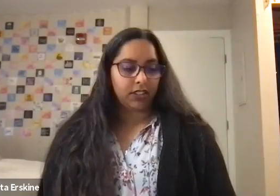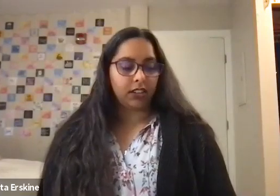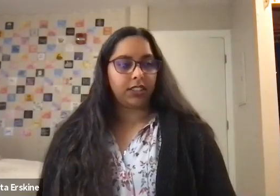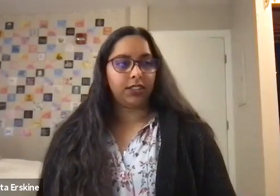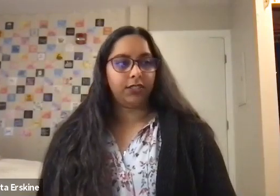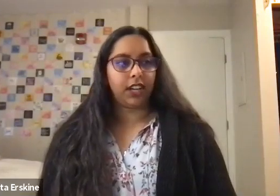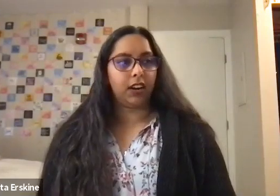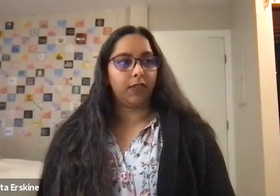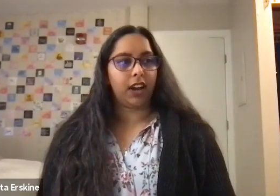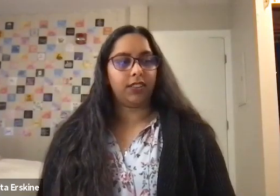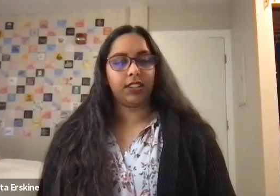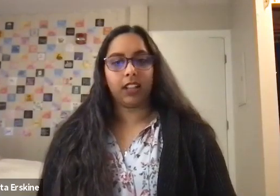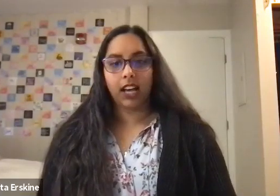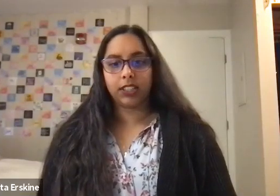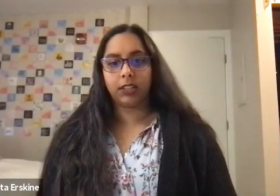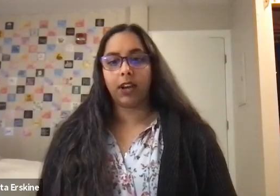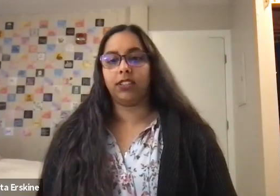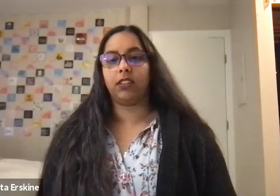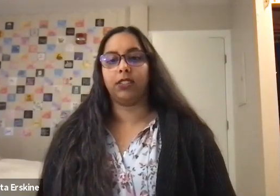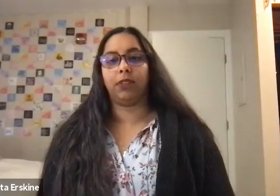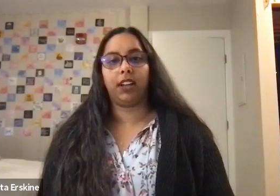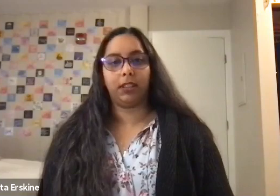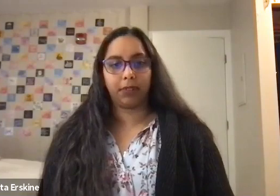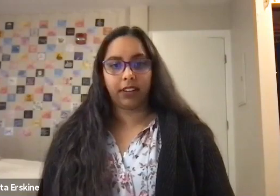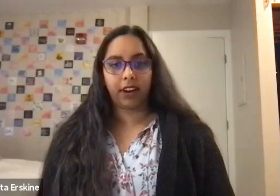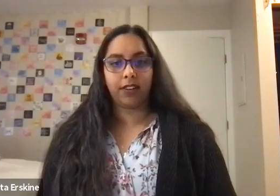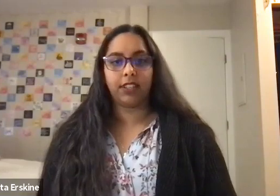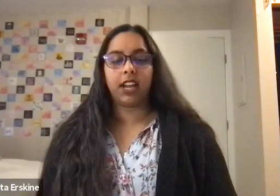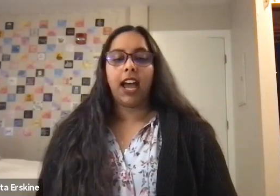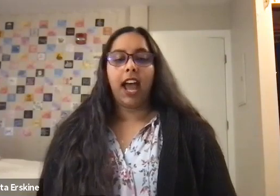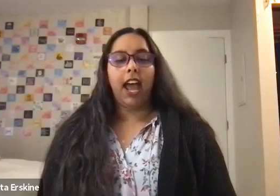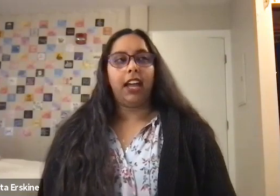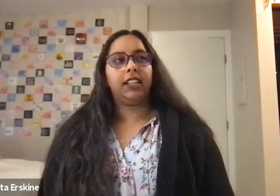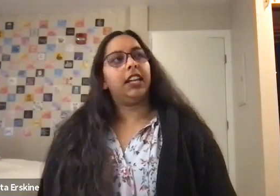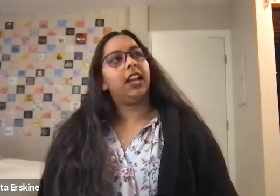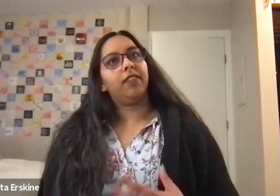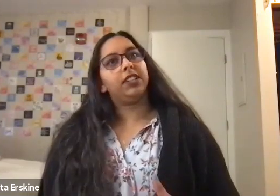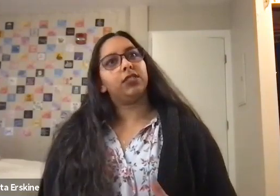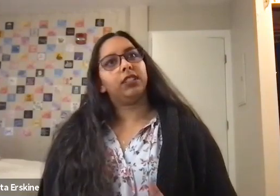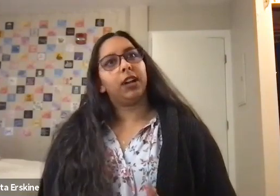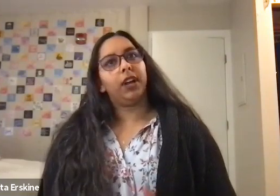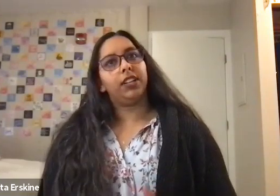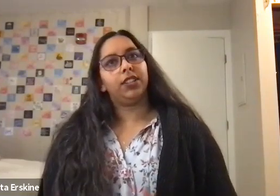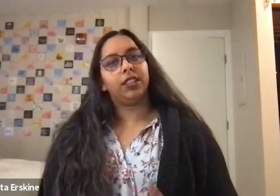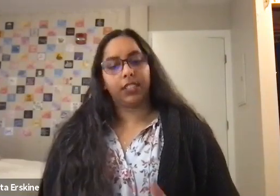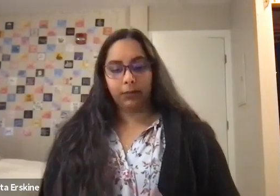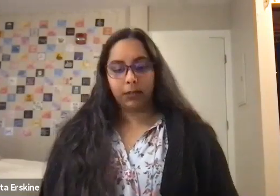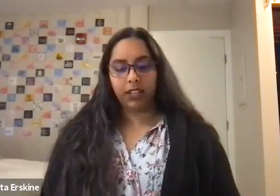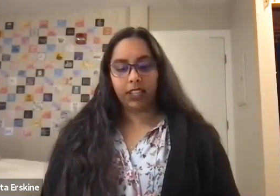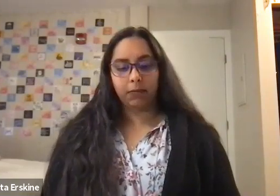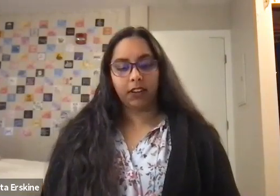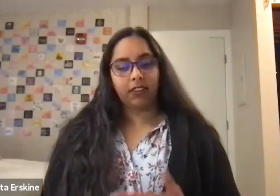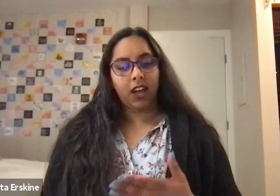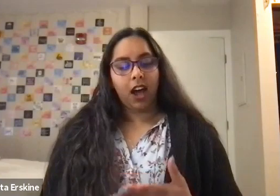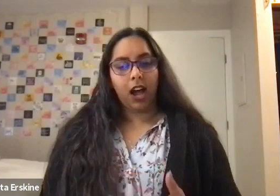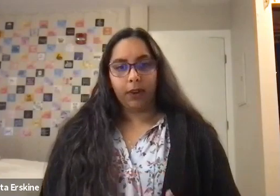I struggled to get around the classroom. I struggled to play on the playground. And in every school that I went to, there seemed to be a